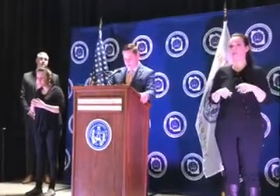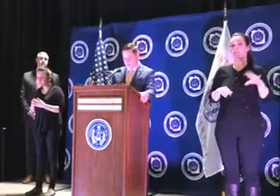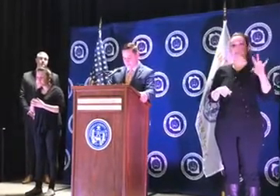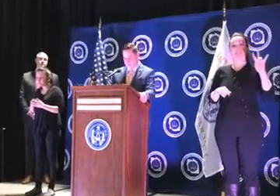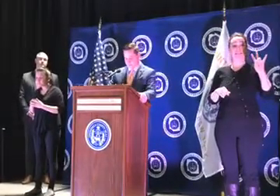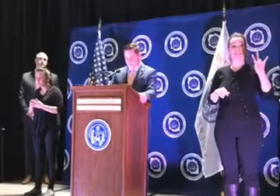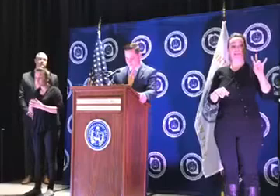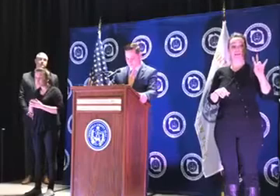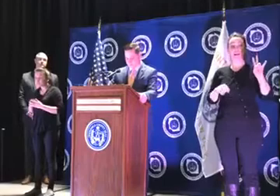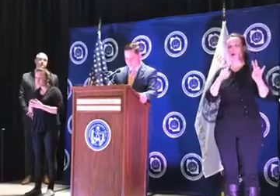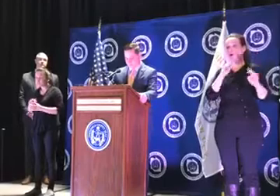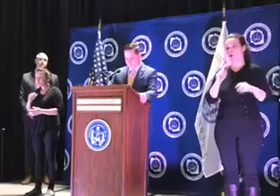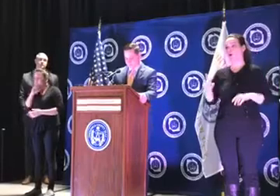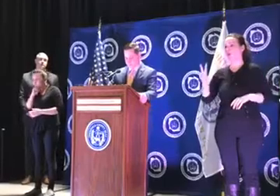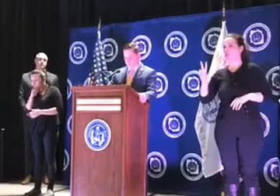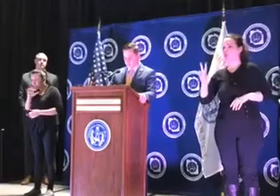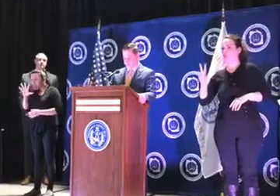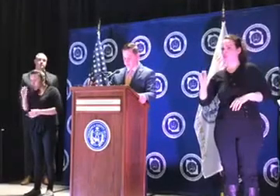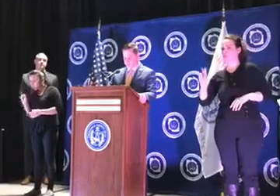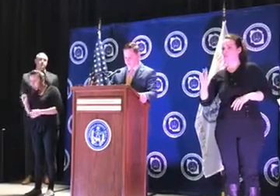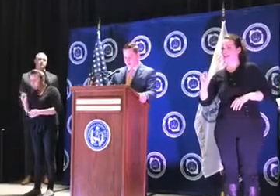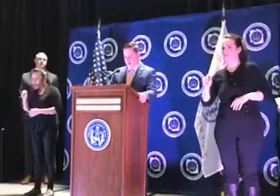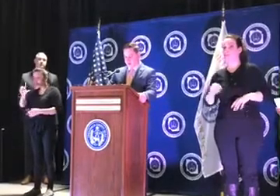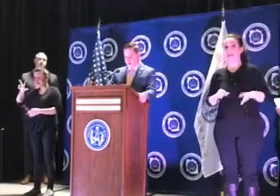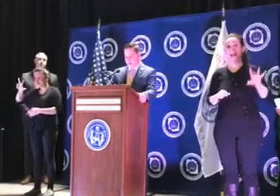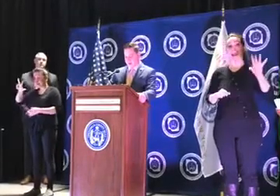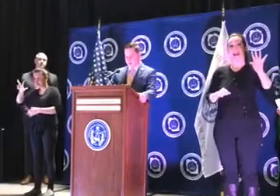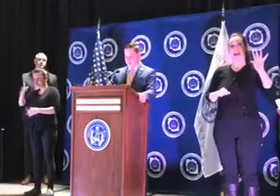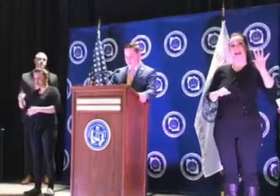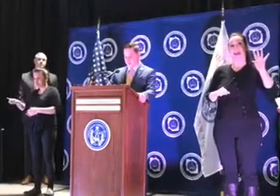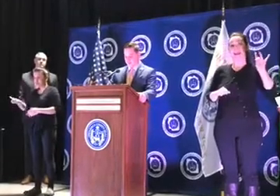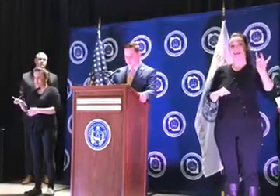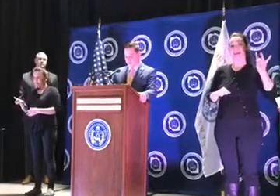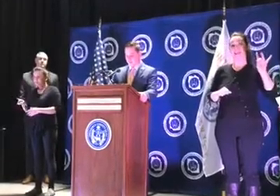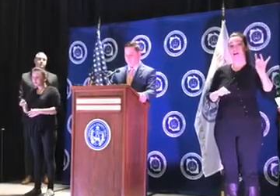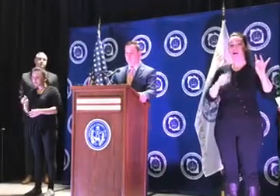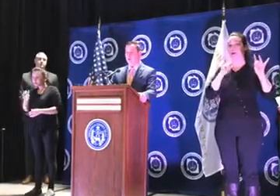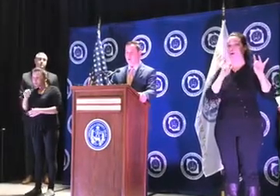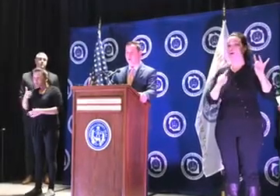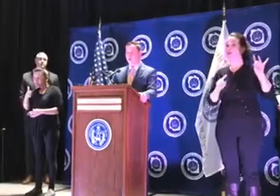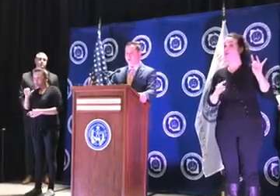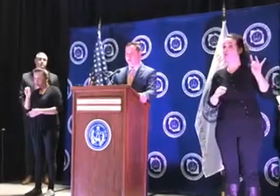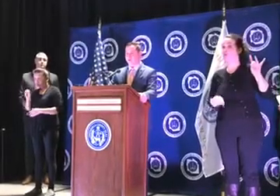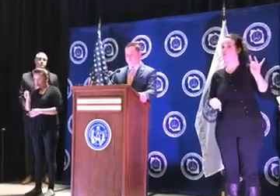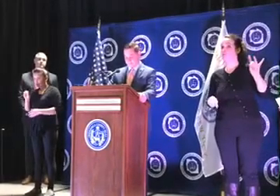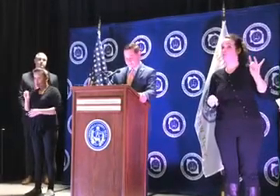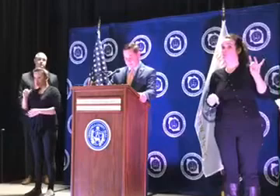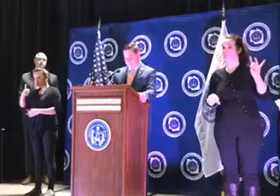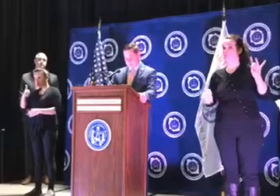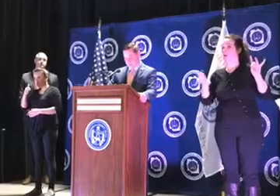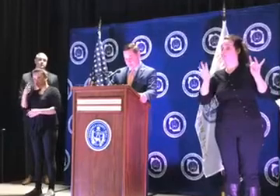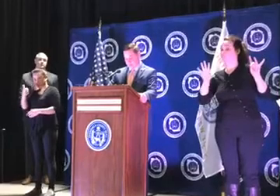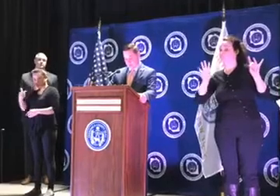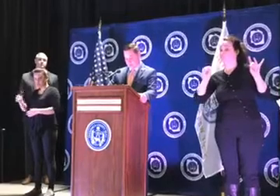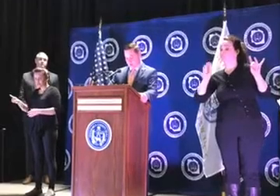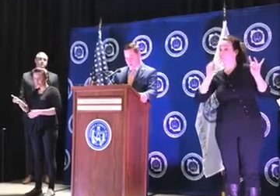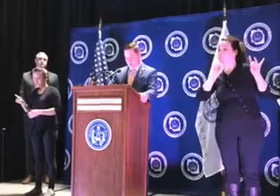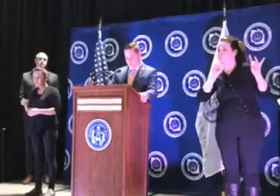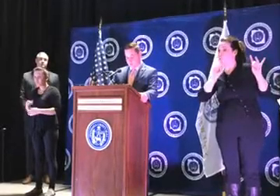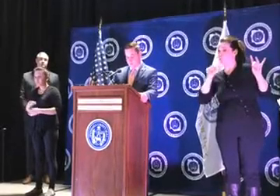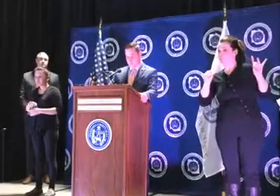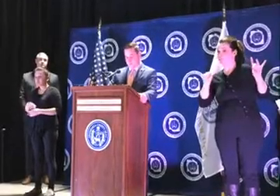in their 50s, 7 in their 60s, 7 in their 70s, and 1 in their 80s.